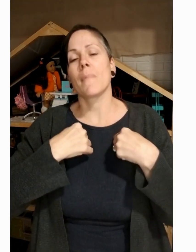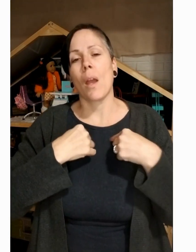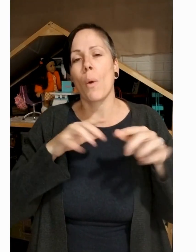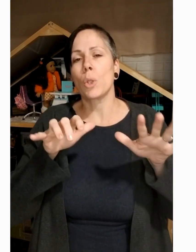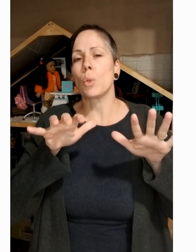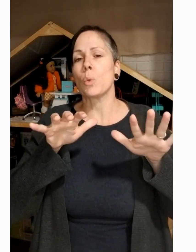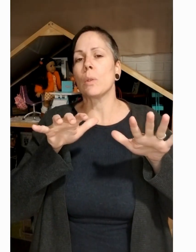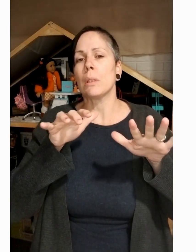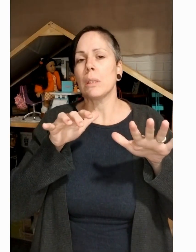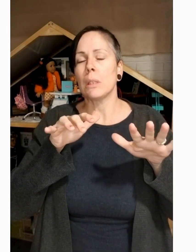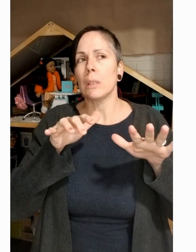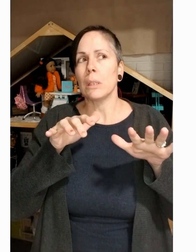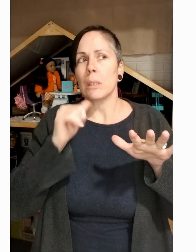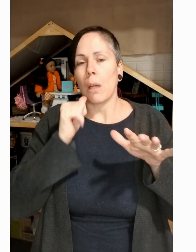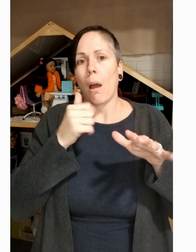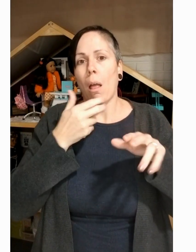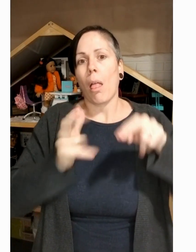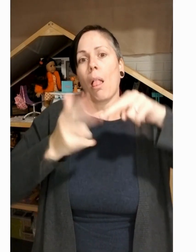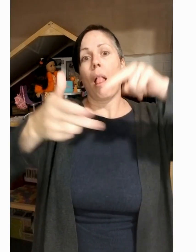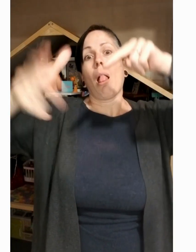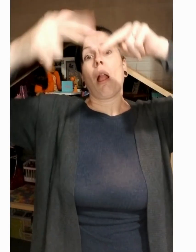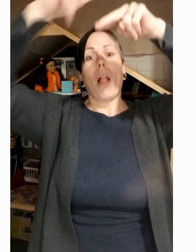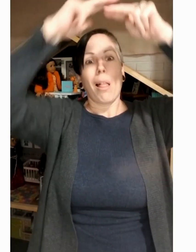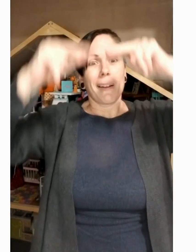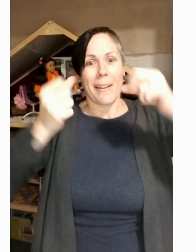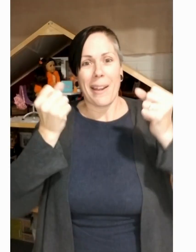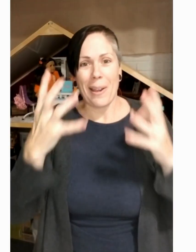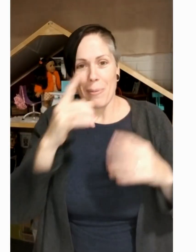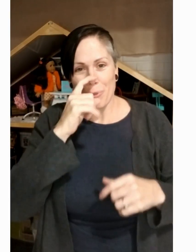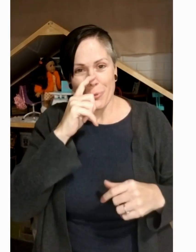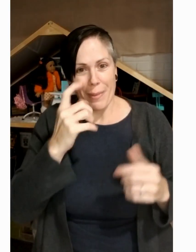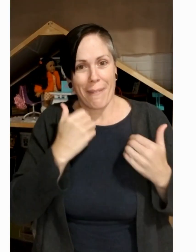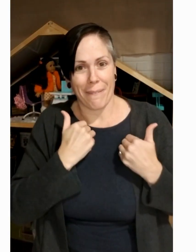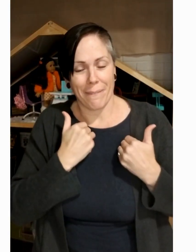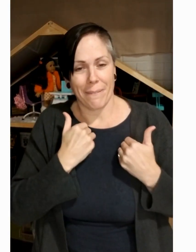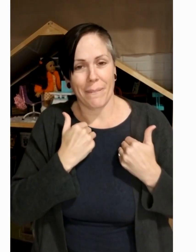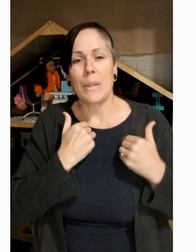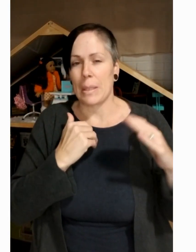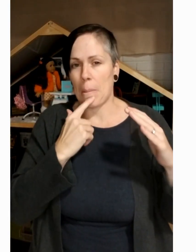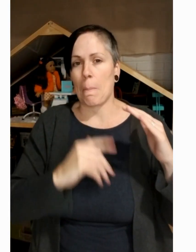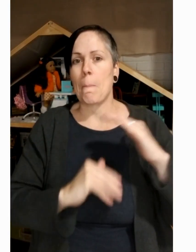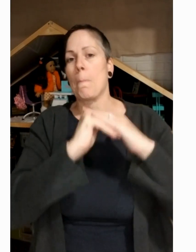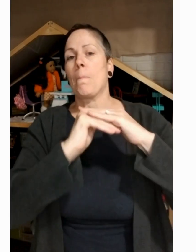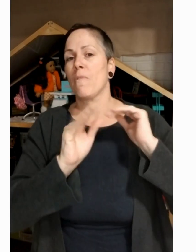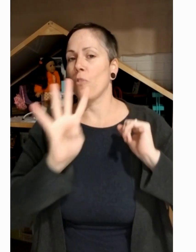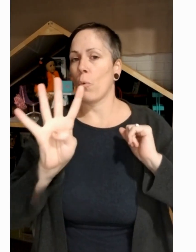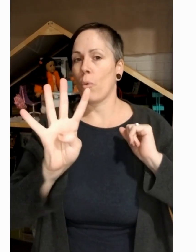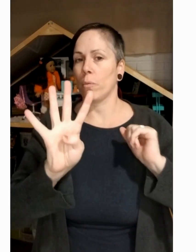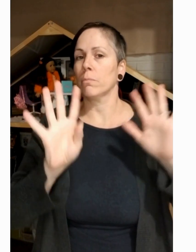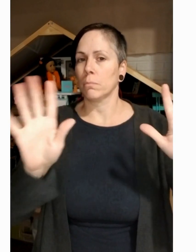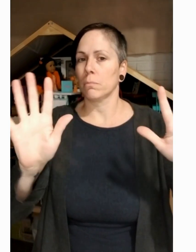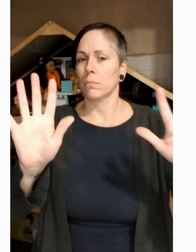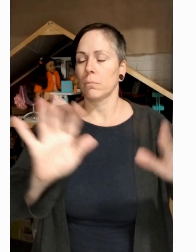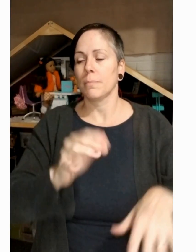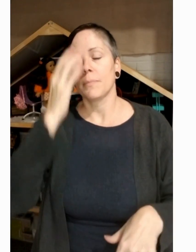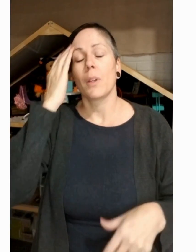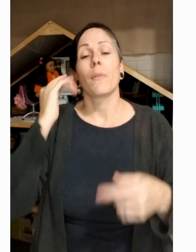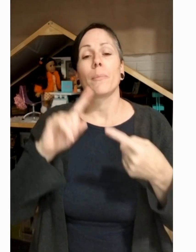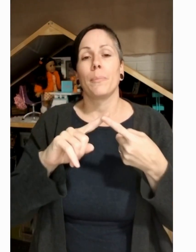our collection a bit. So I said, I'm not going to raise the total head count by more than 4. So I got